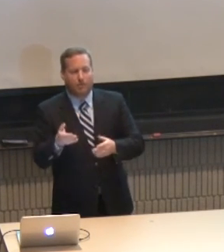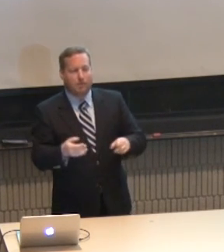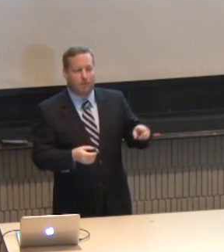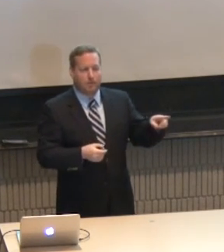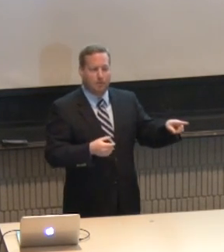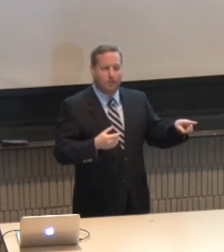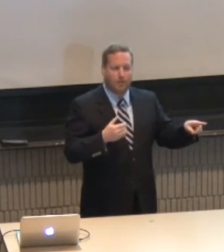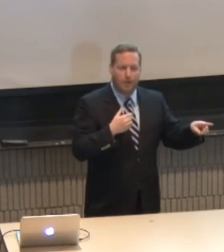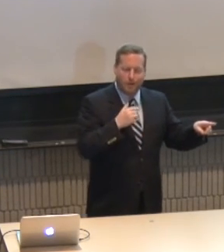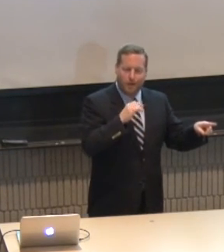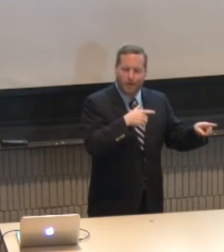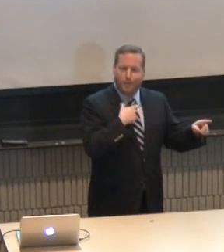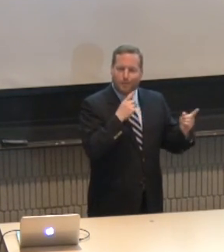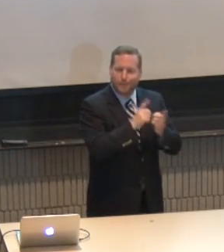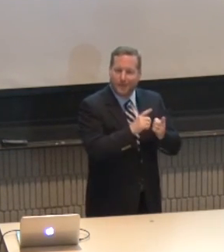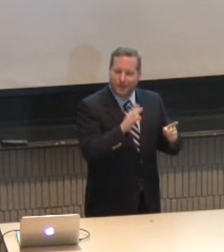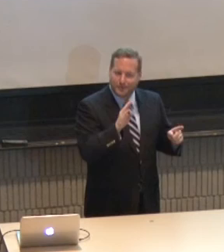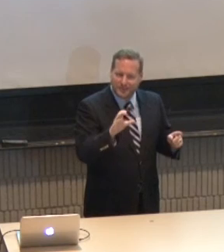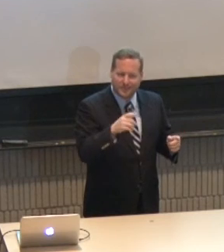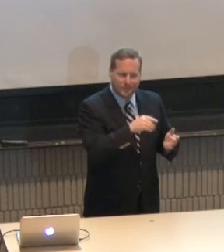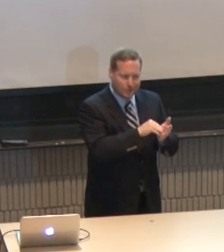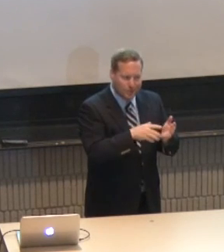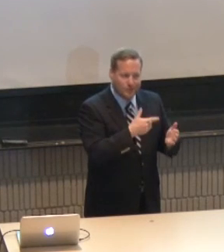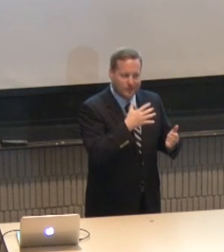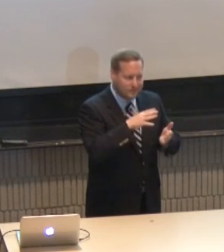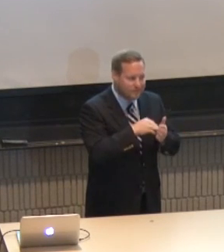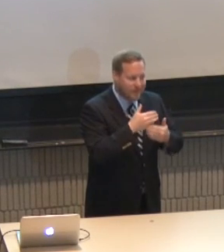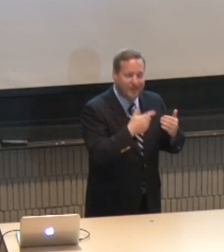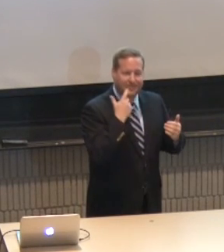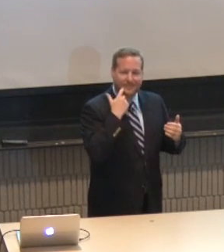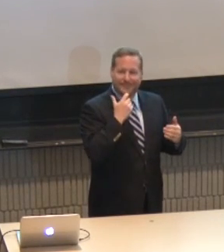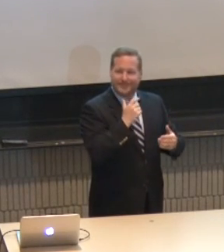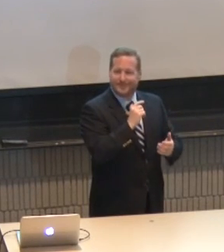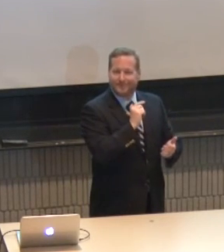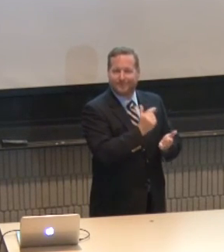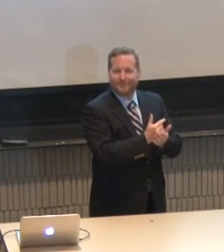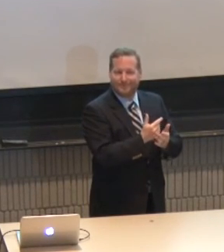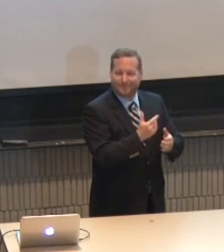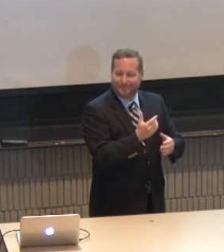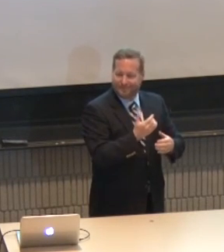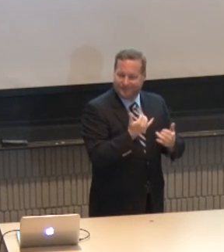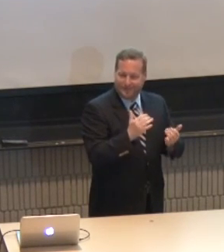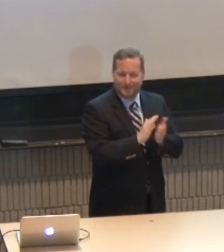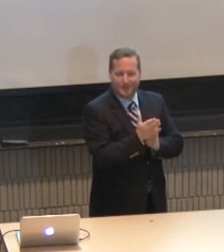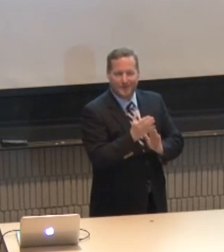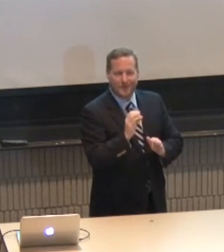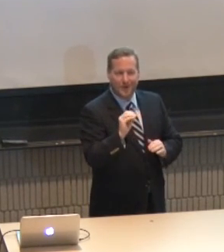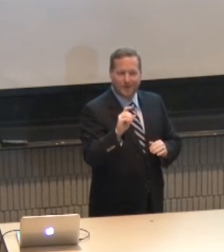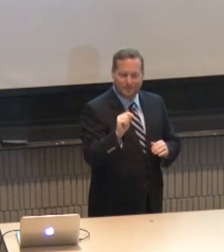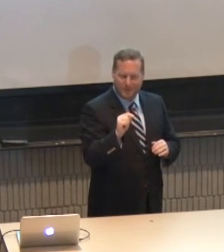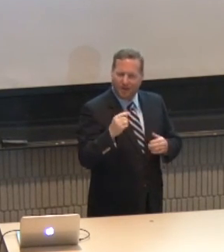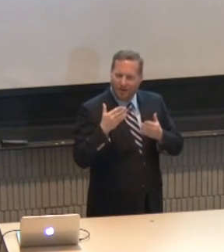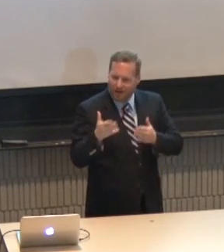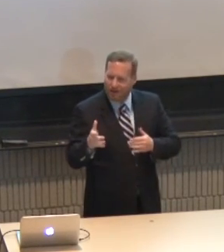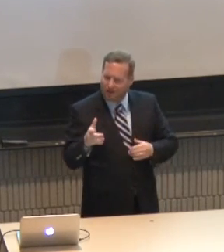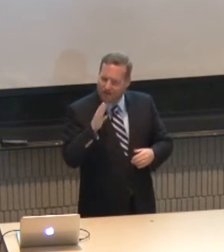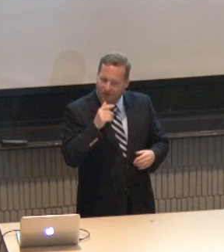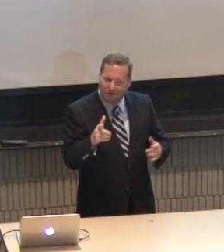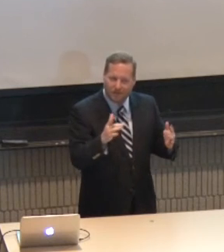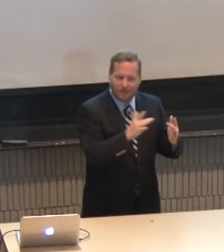comes up. If you've met folks, created relationships with them, done some networking, then your name will naturally arise in the